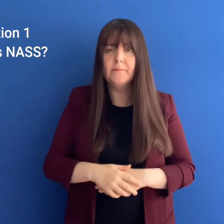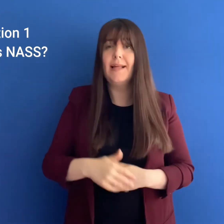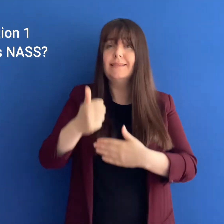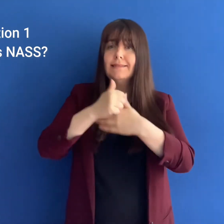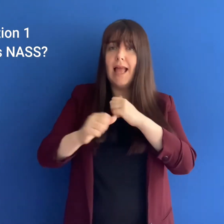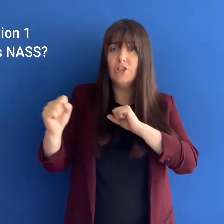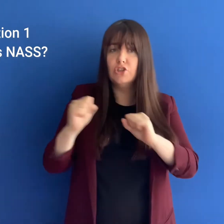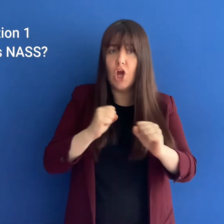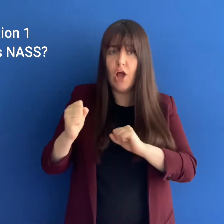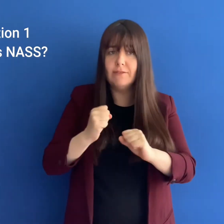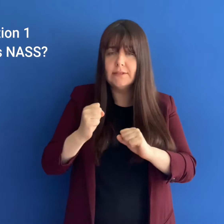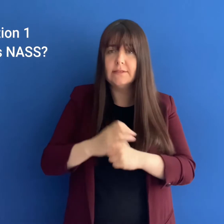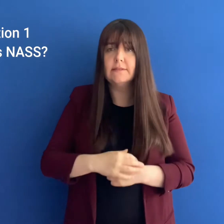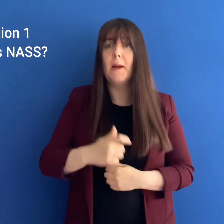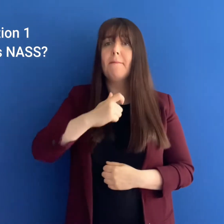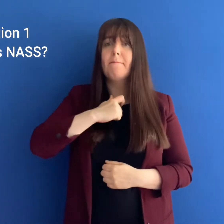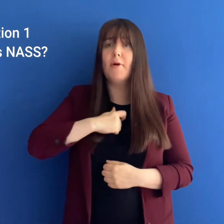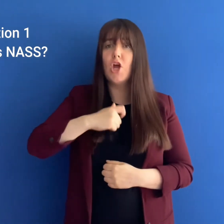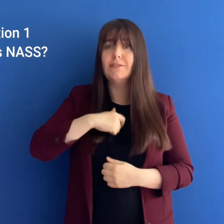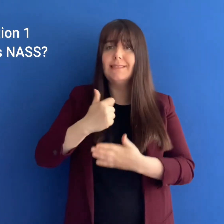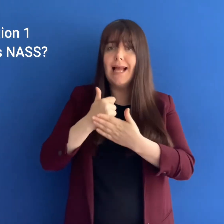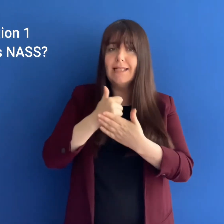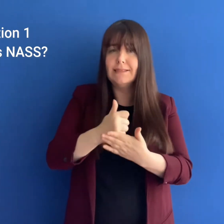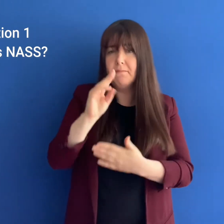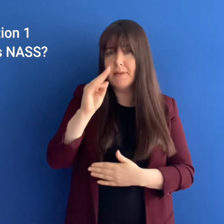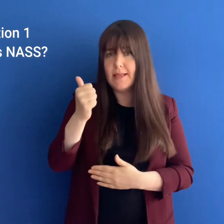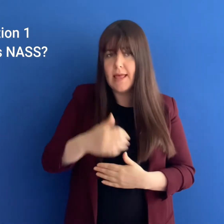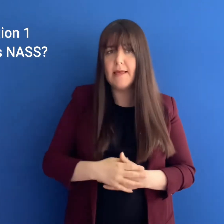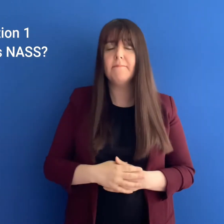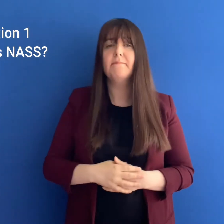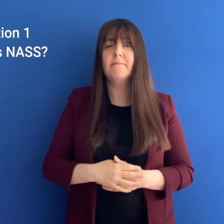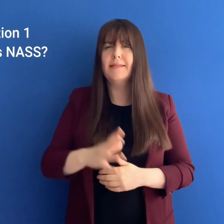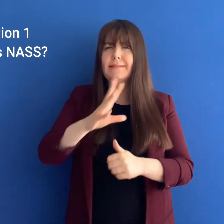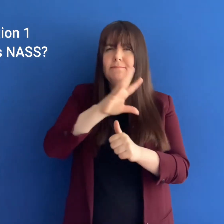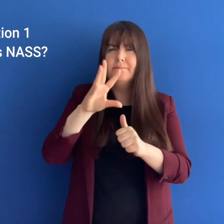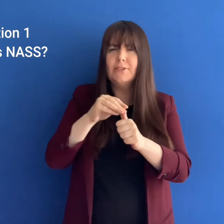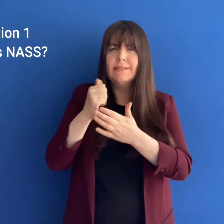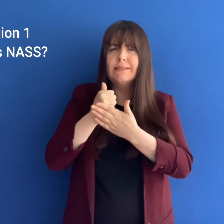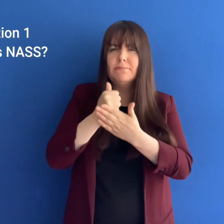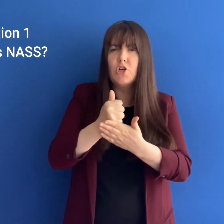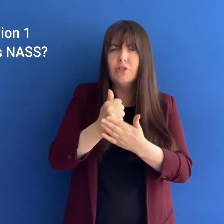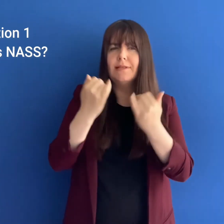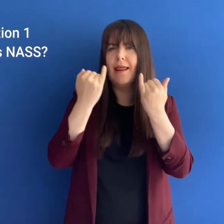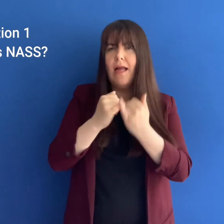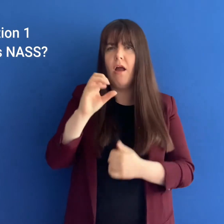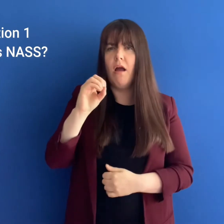day services, personal assistance, specialist supports, for example,